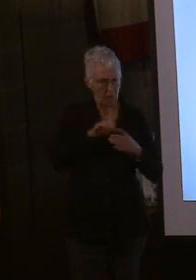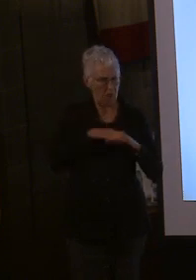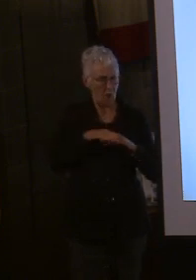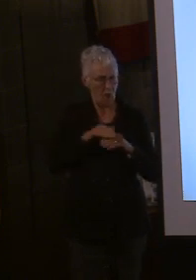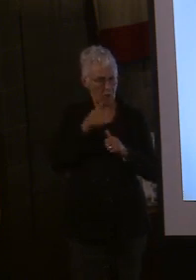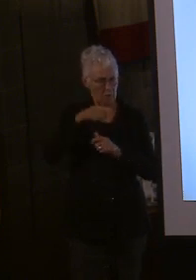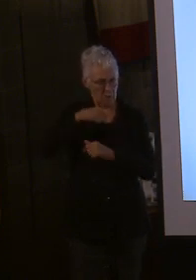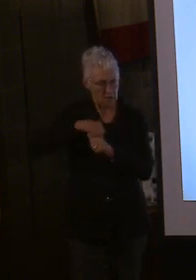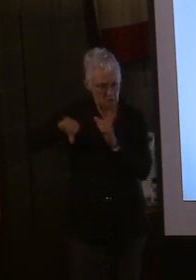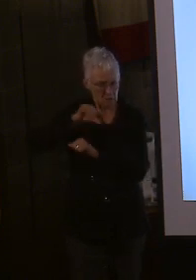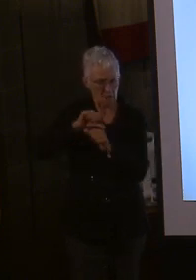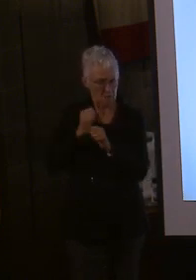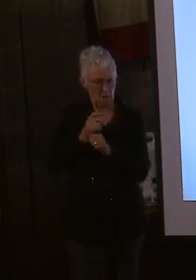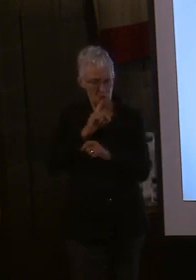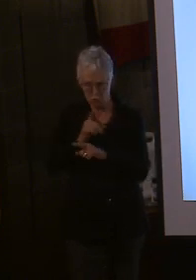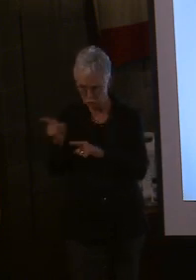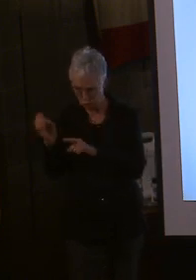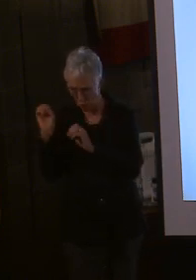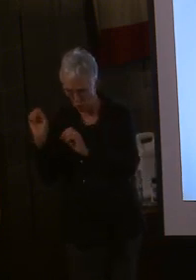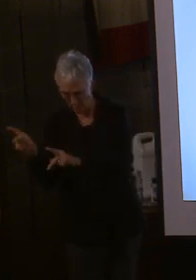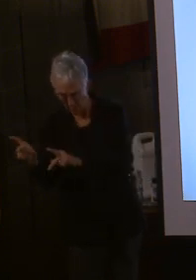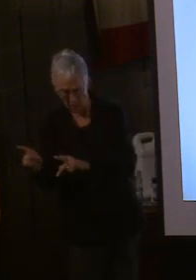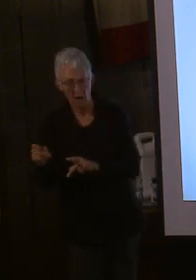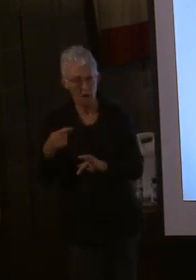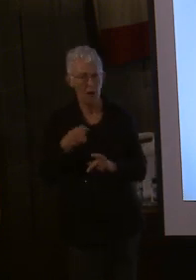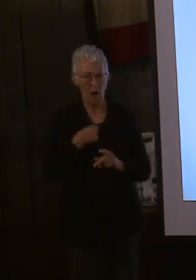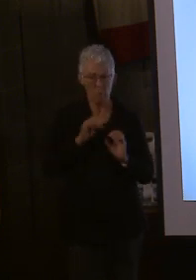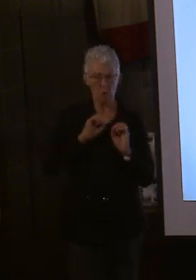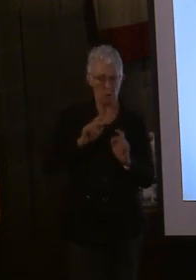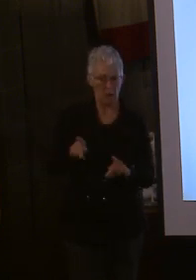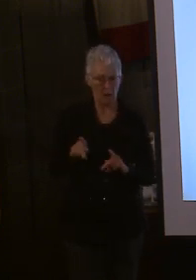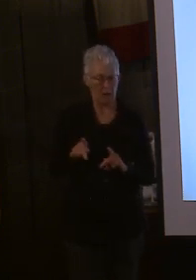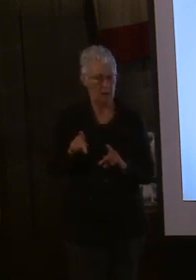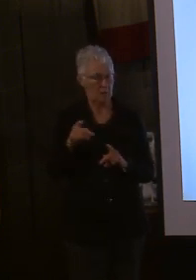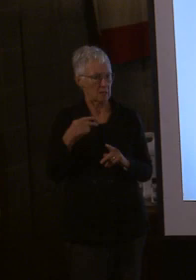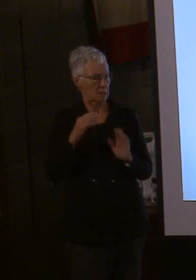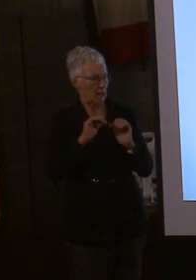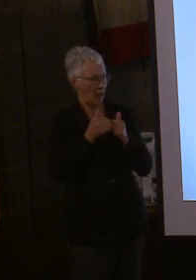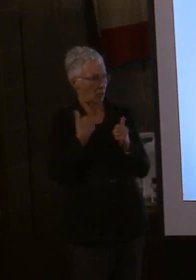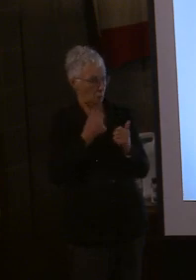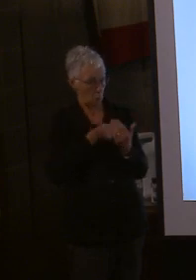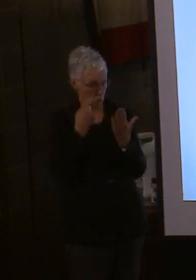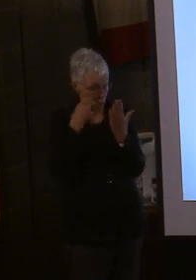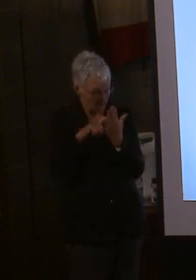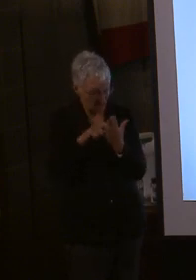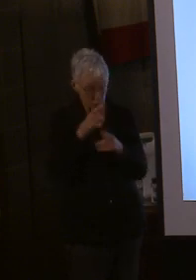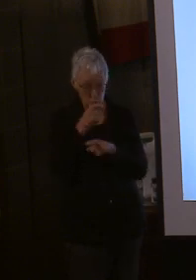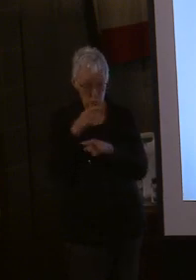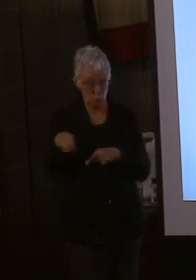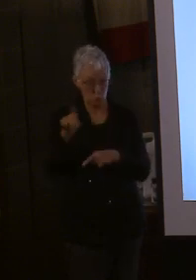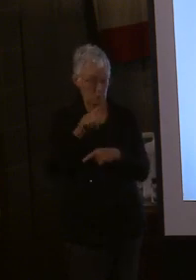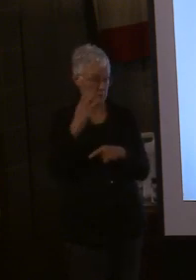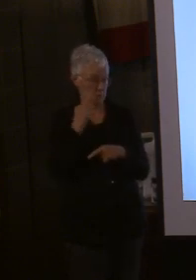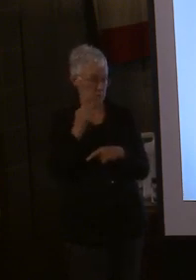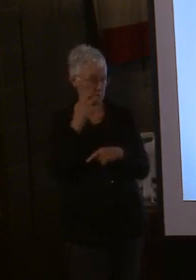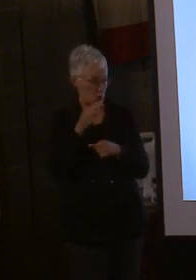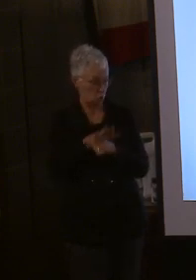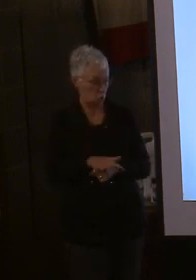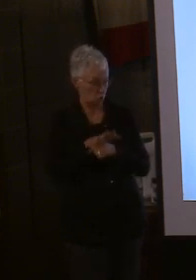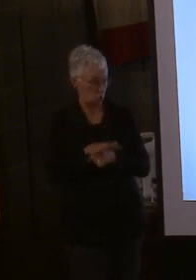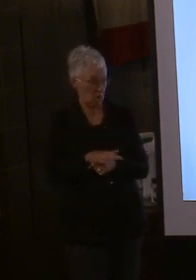to be experiencing stress. How do we see that? A lot of times you will see